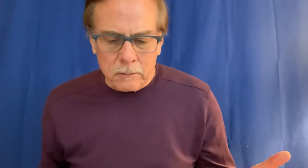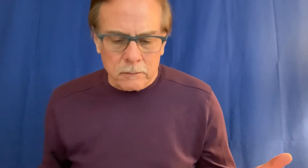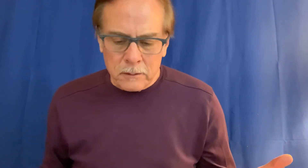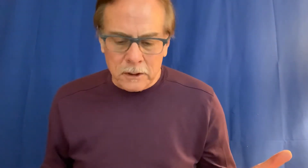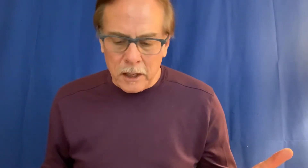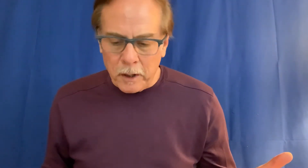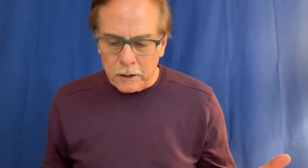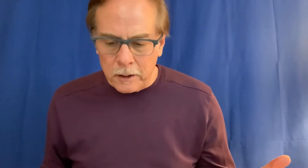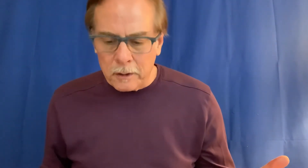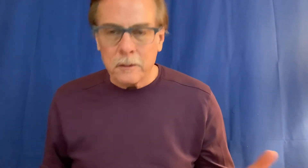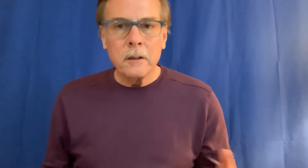The same idea.